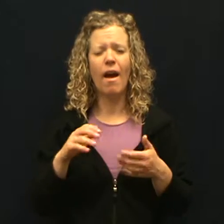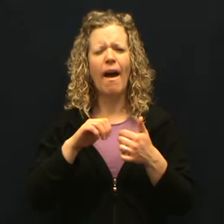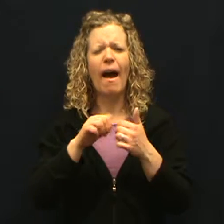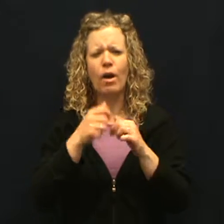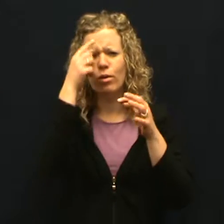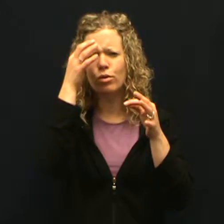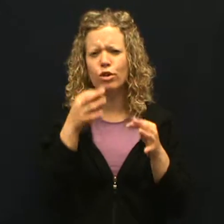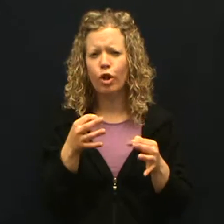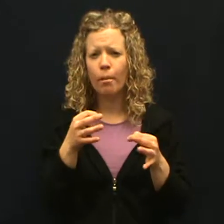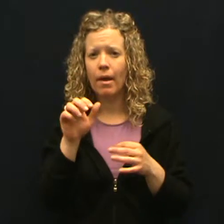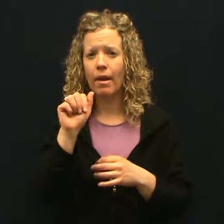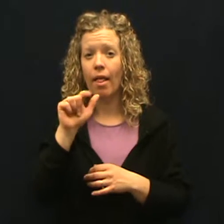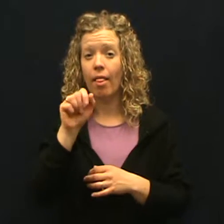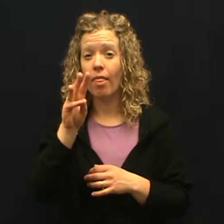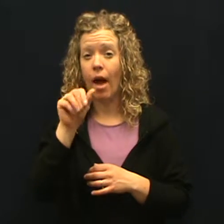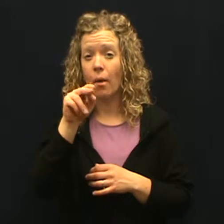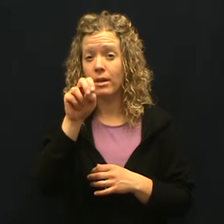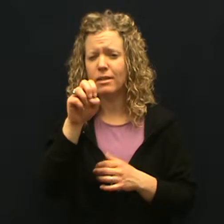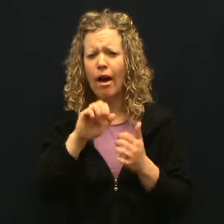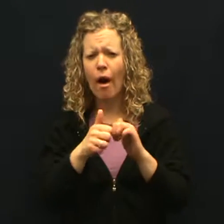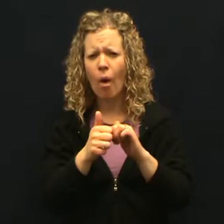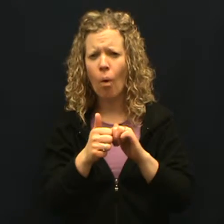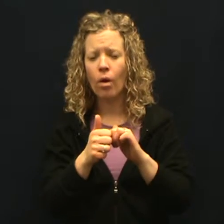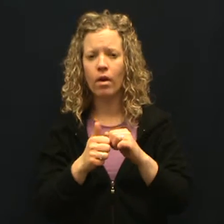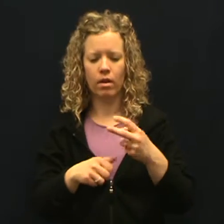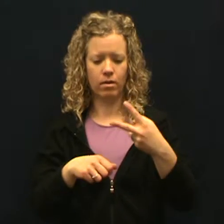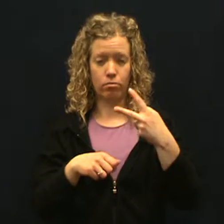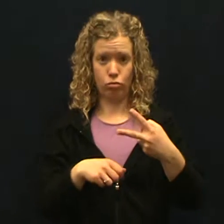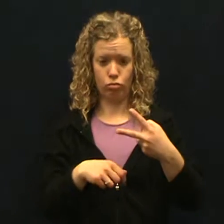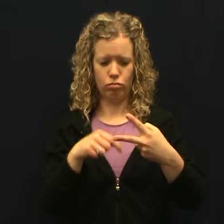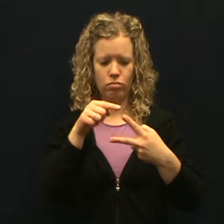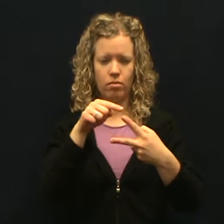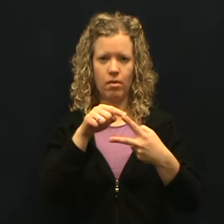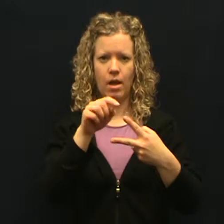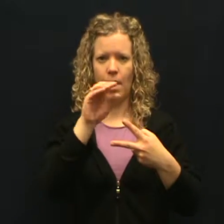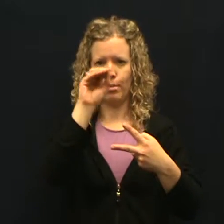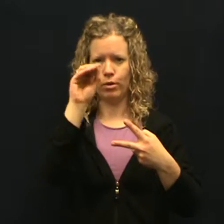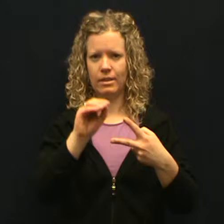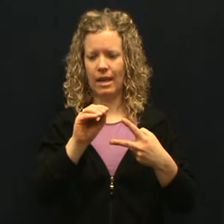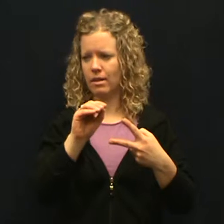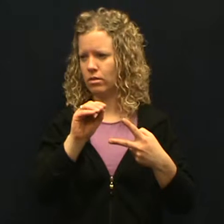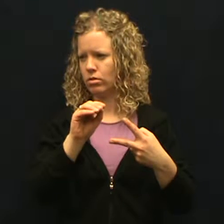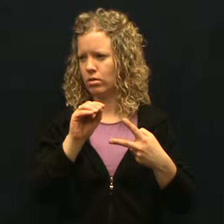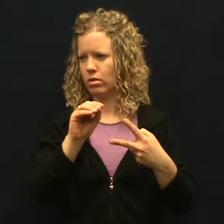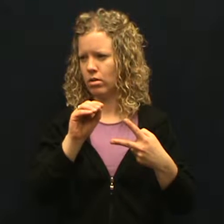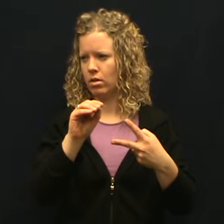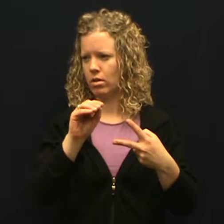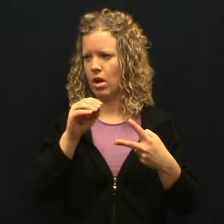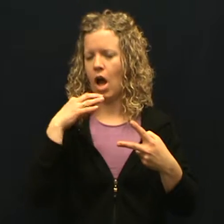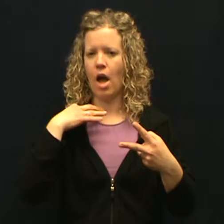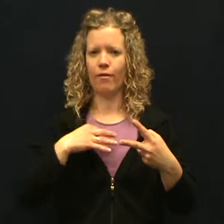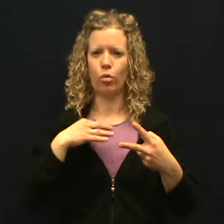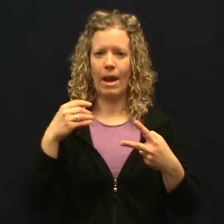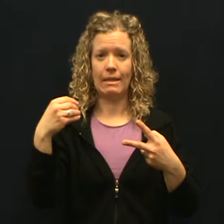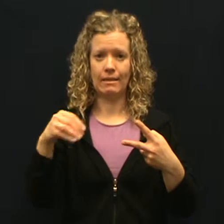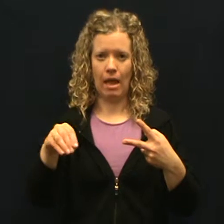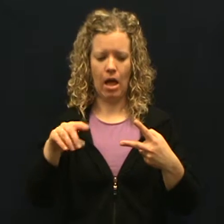under the allowance method. One is called the percentage of credit sales method, and the other is called the aging method. We're going to look at both of